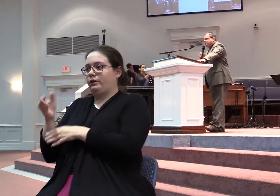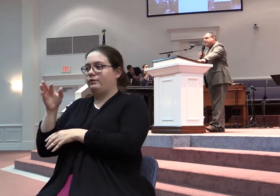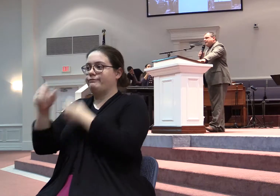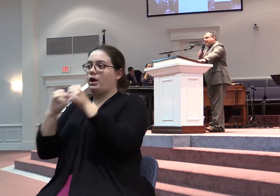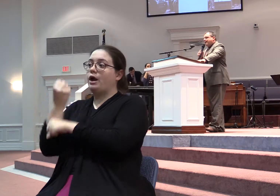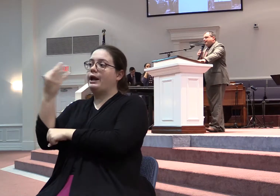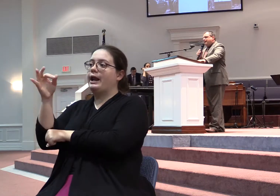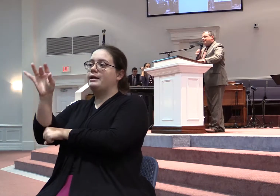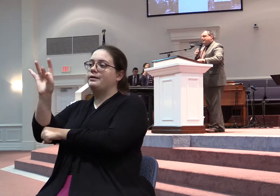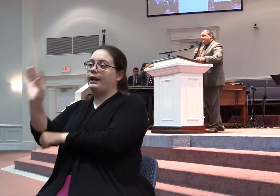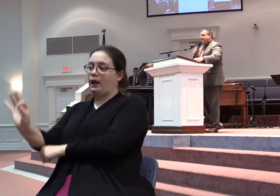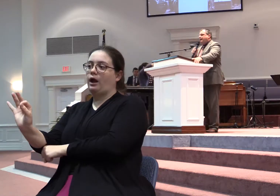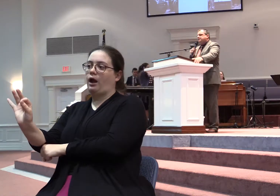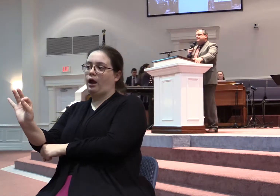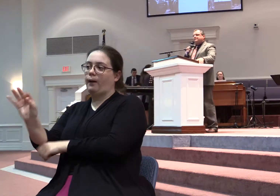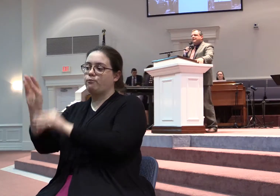church.